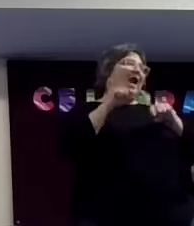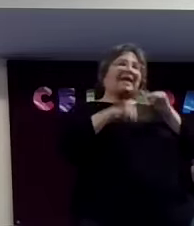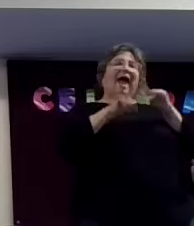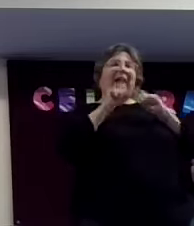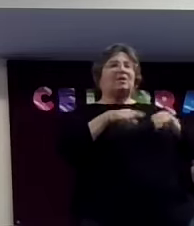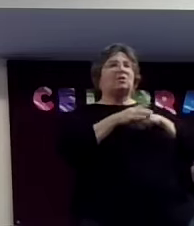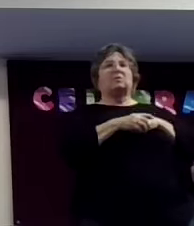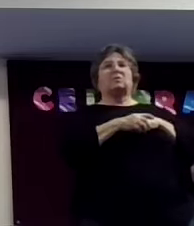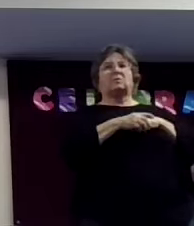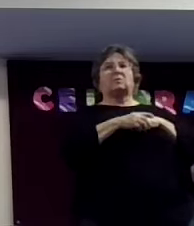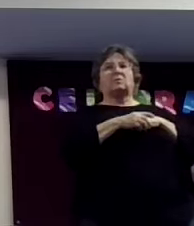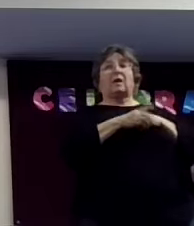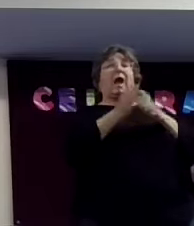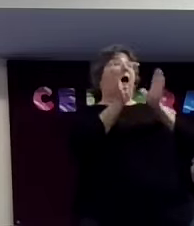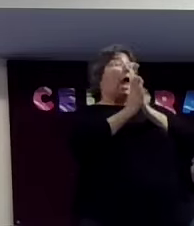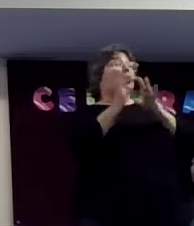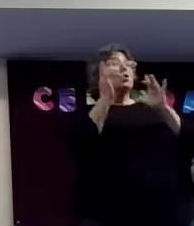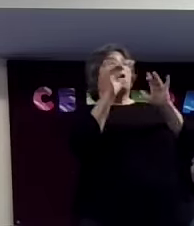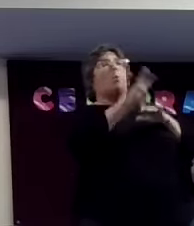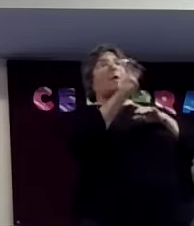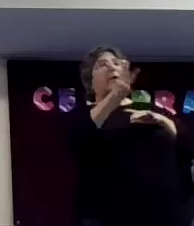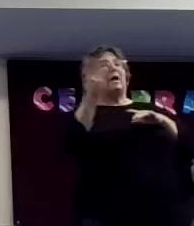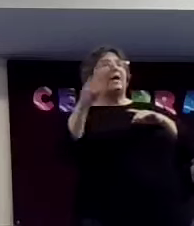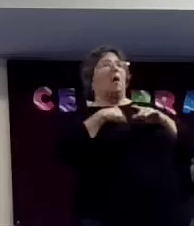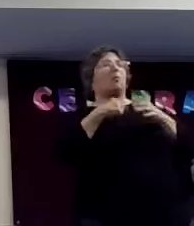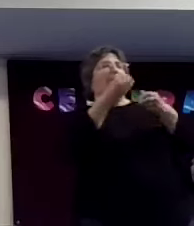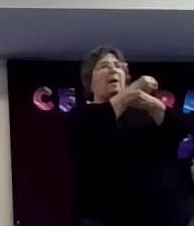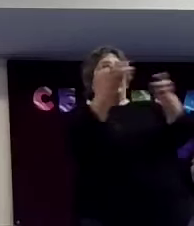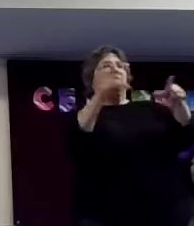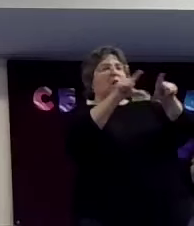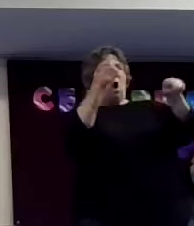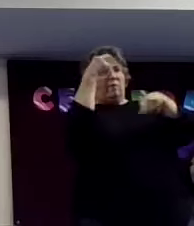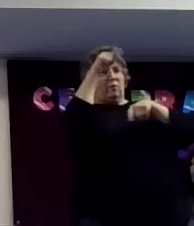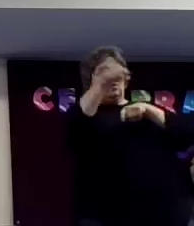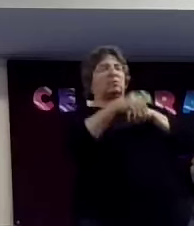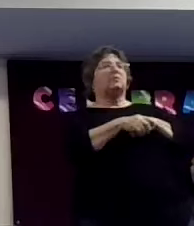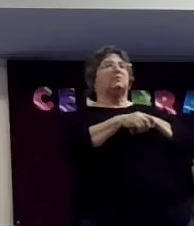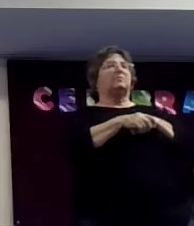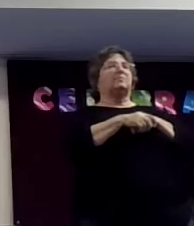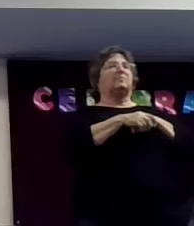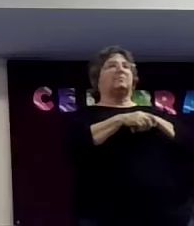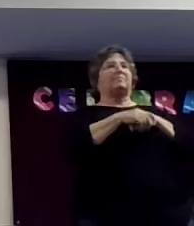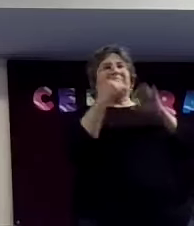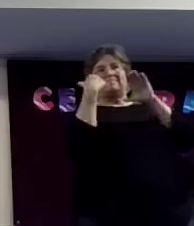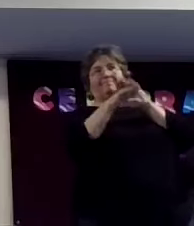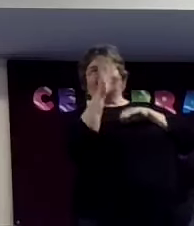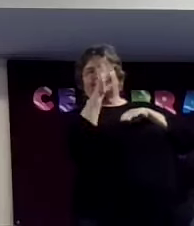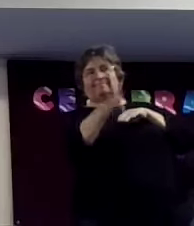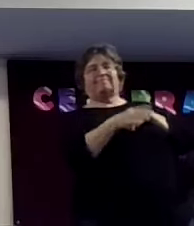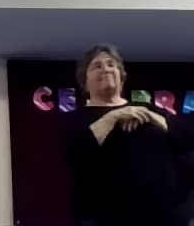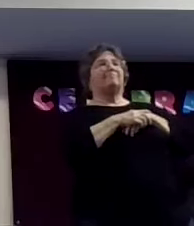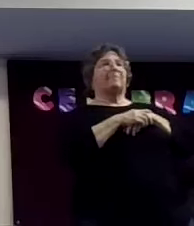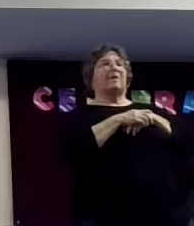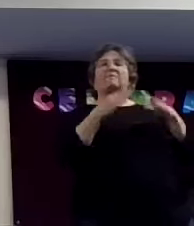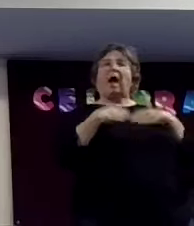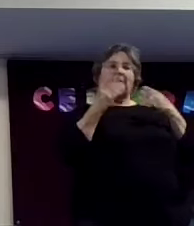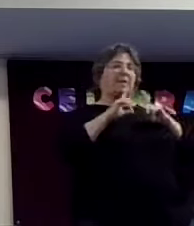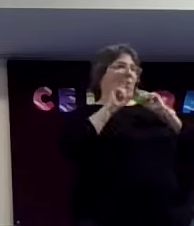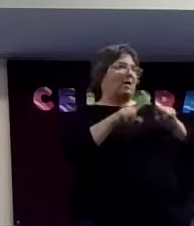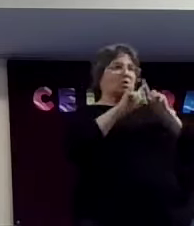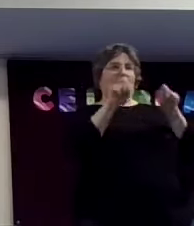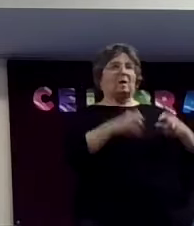answer, I would absolutely ask you to go onto her website, and I'll pass out some cards for you. And you can email her directly, and she would be very happy